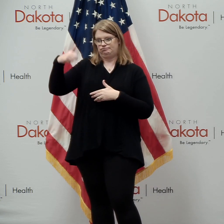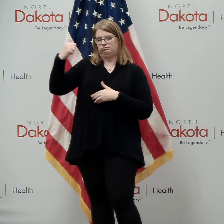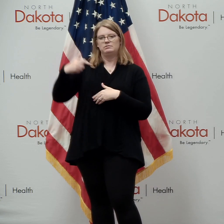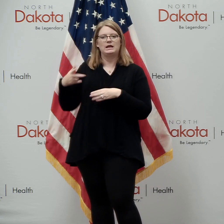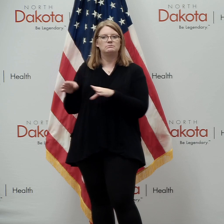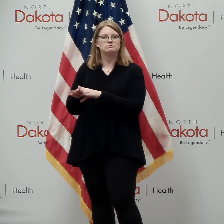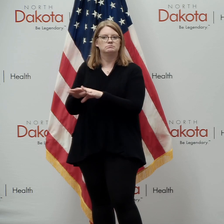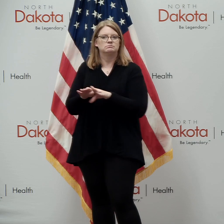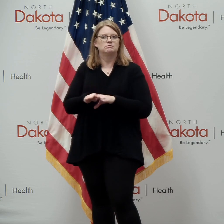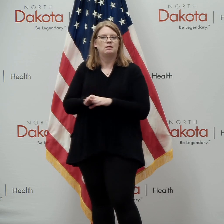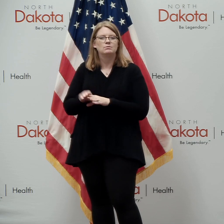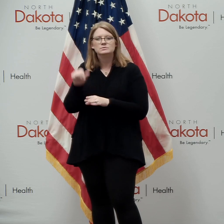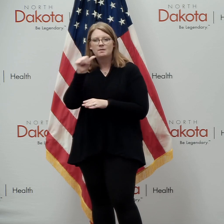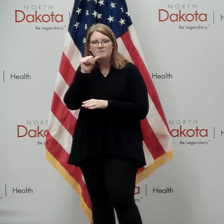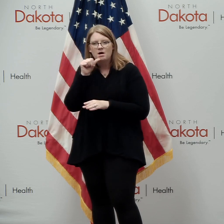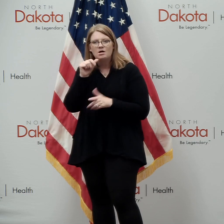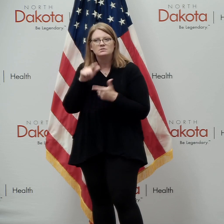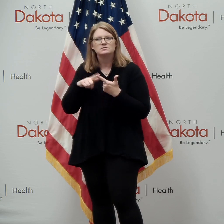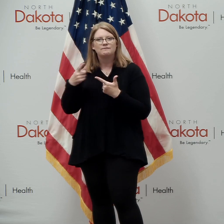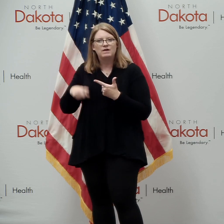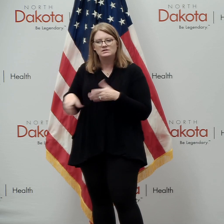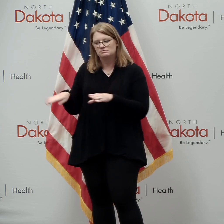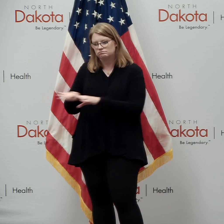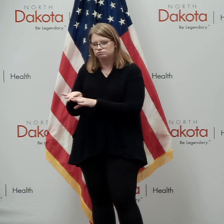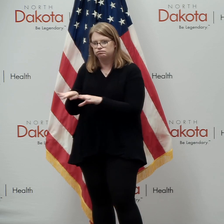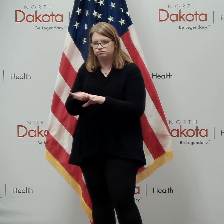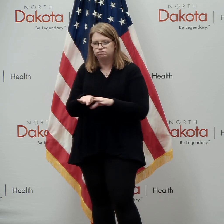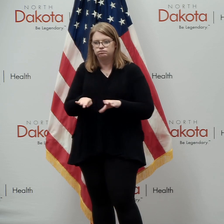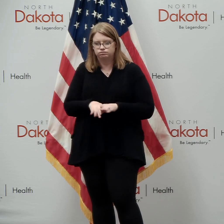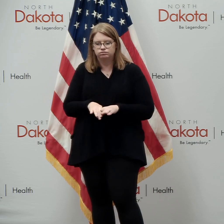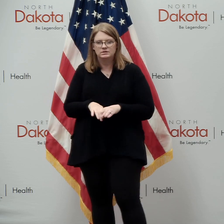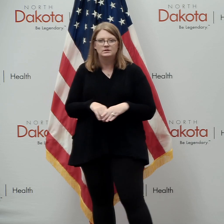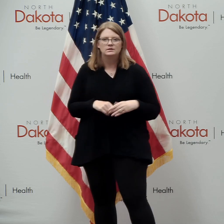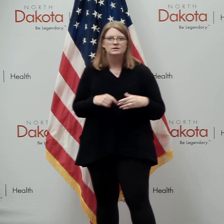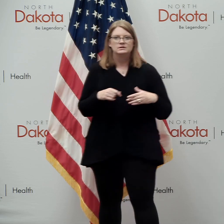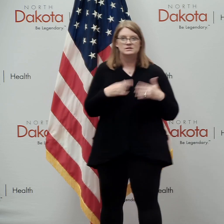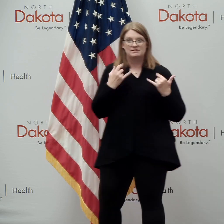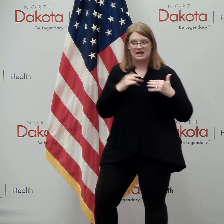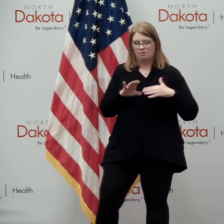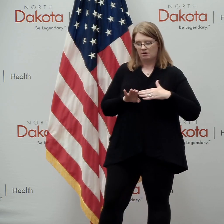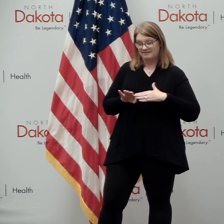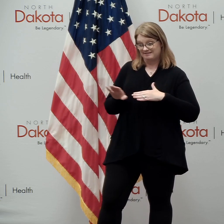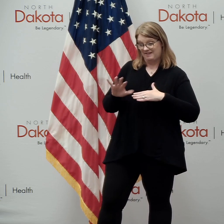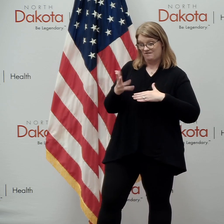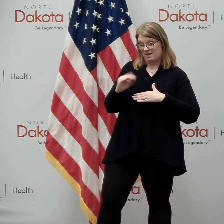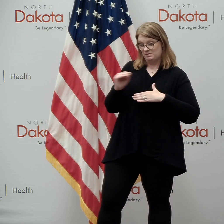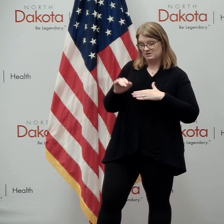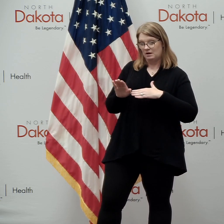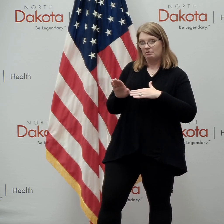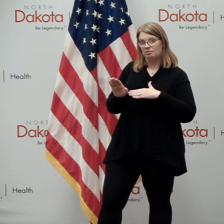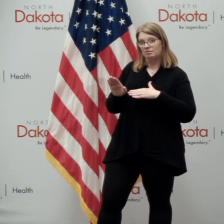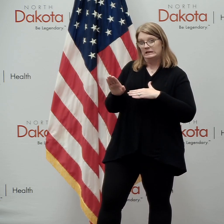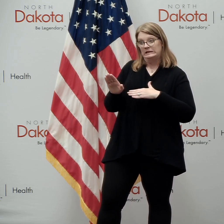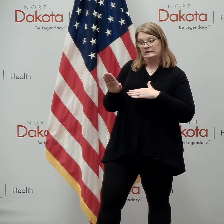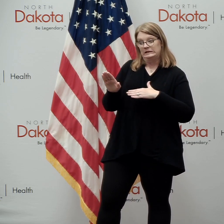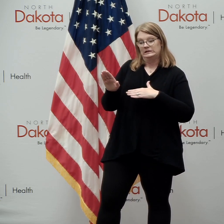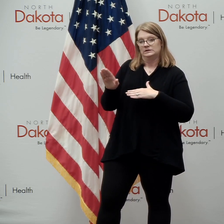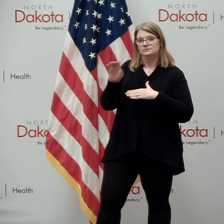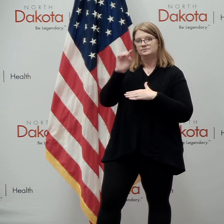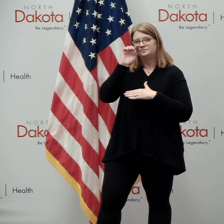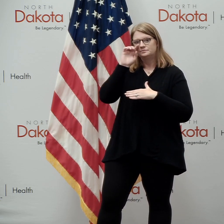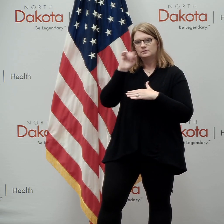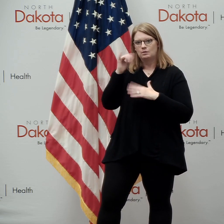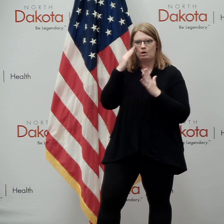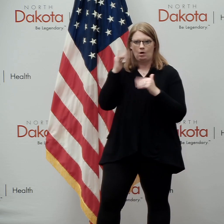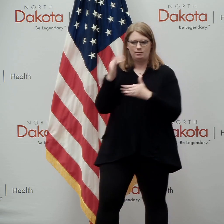don't want to do that in North Dakota, so we're just at that 5% moving the wrong direction. We can sort of, I would say, nip